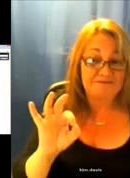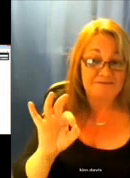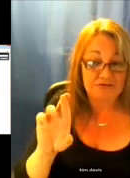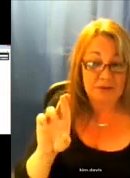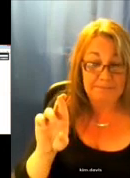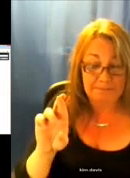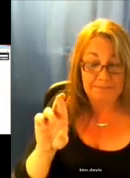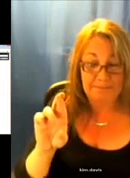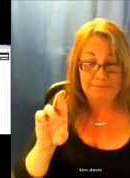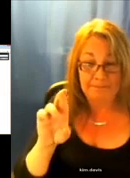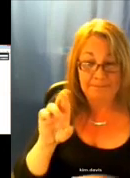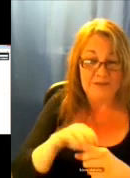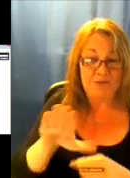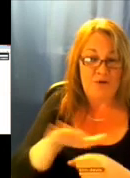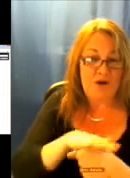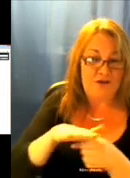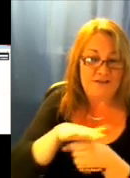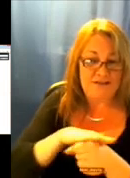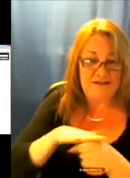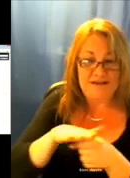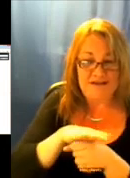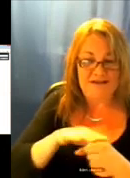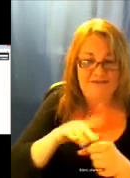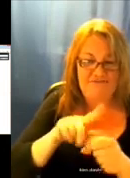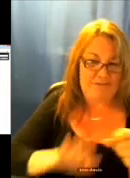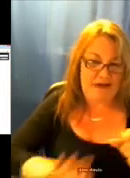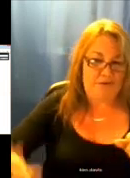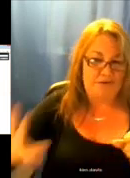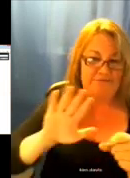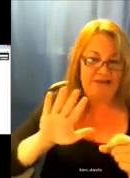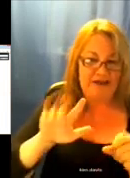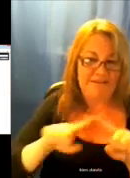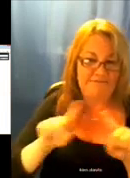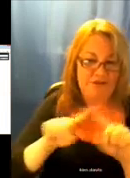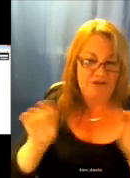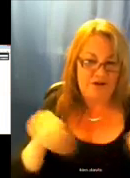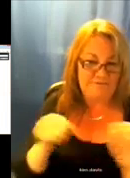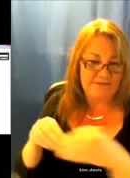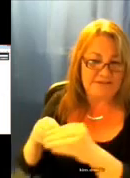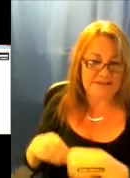Again, please get in touch with us or your field rep within your area.